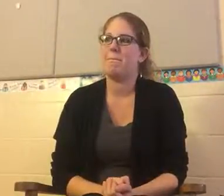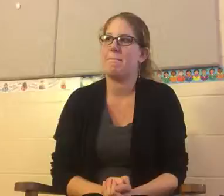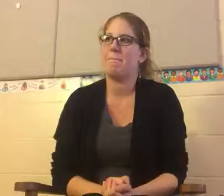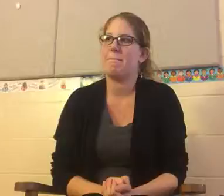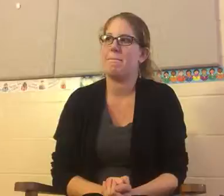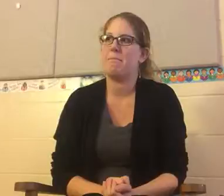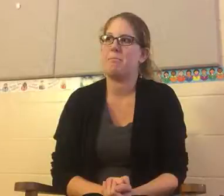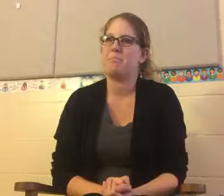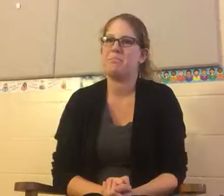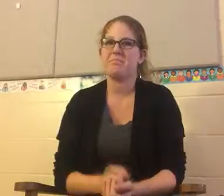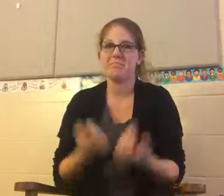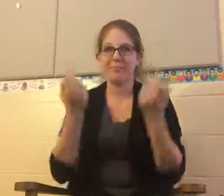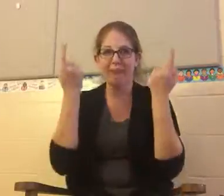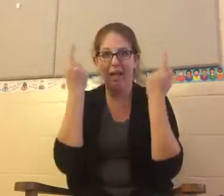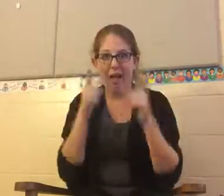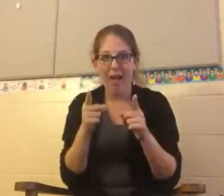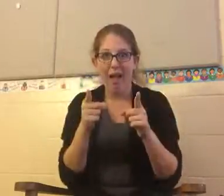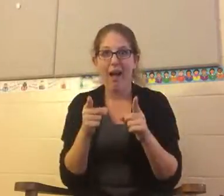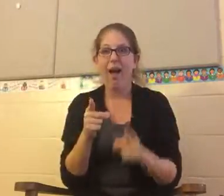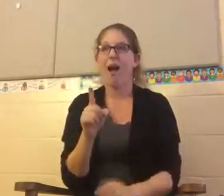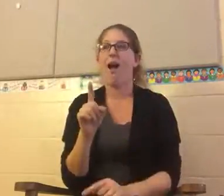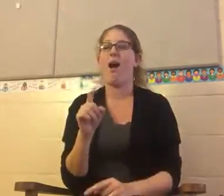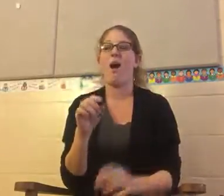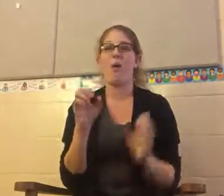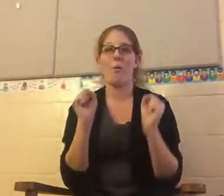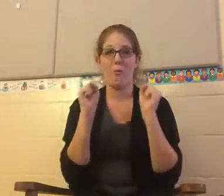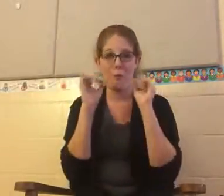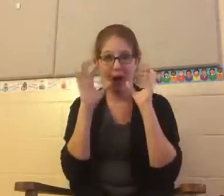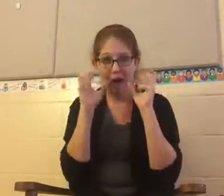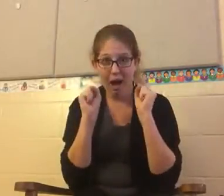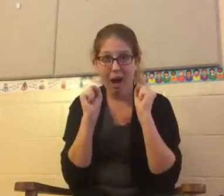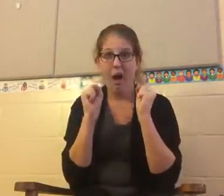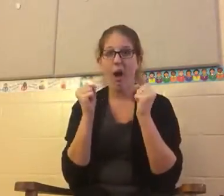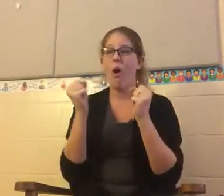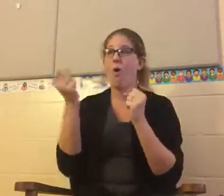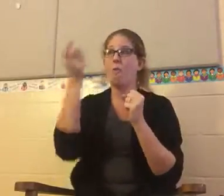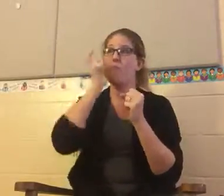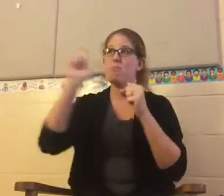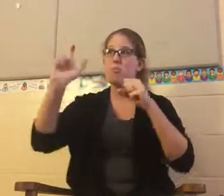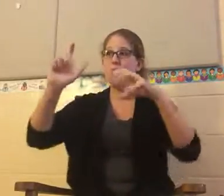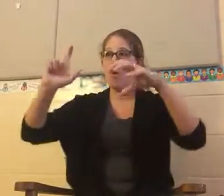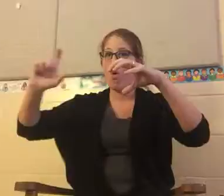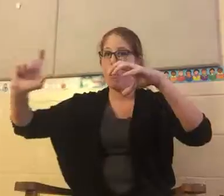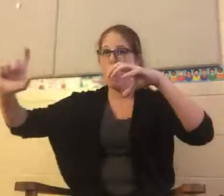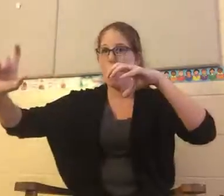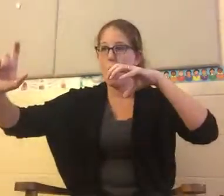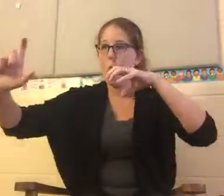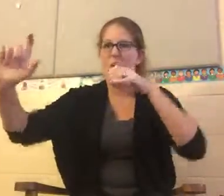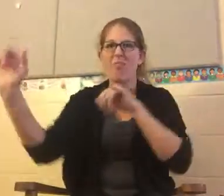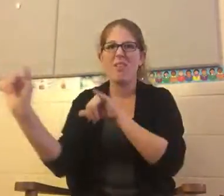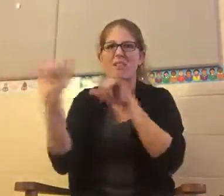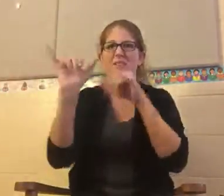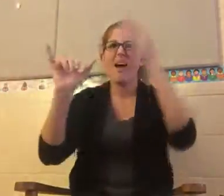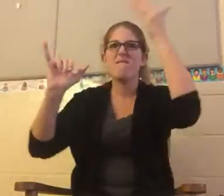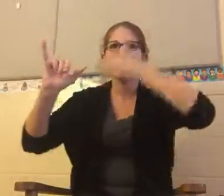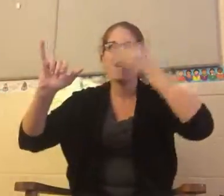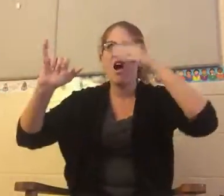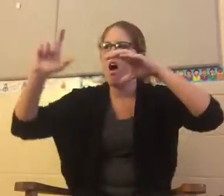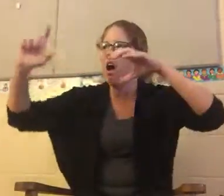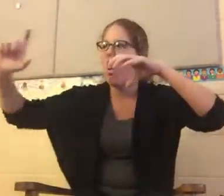This remarkable feature keeps the same side of the moon always facing Earth. That means we never see the back of the moon